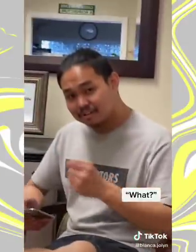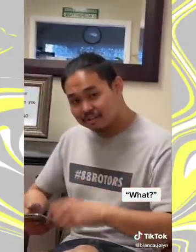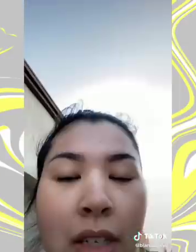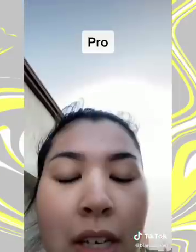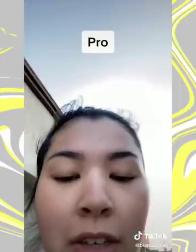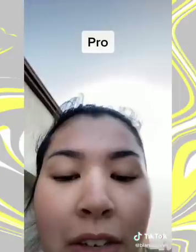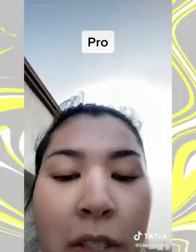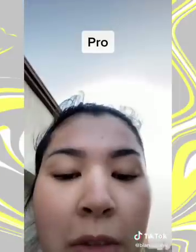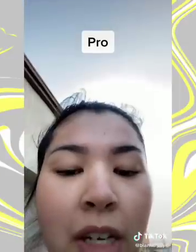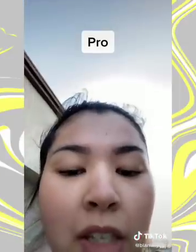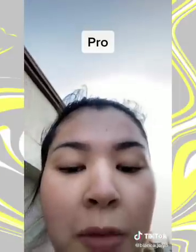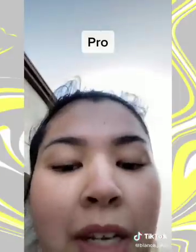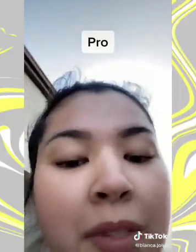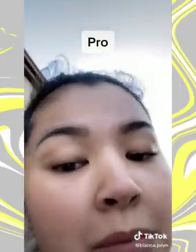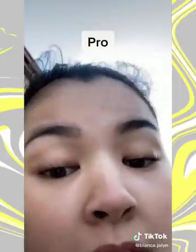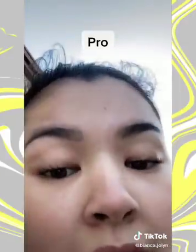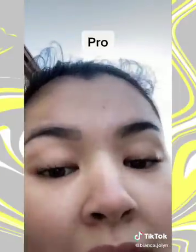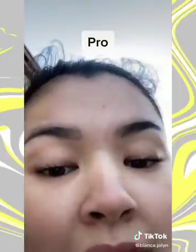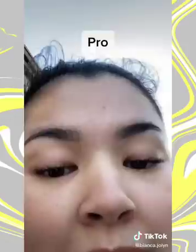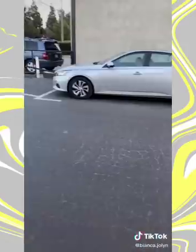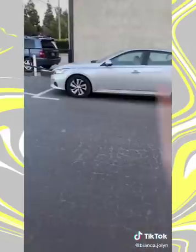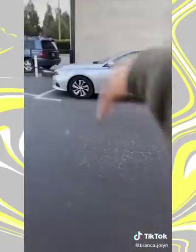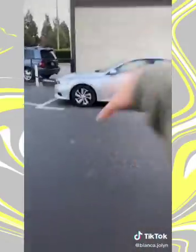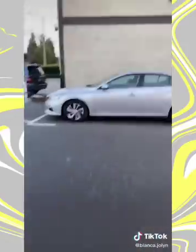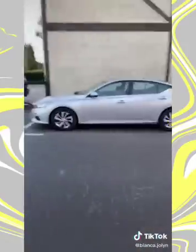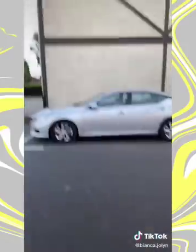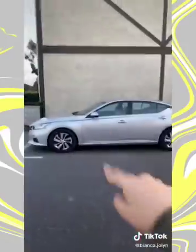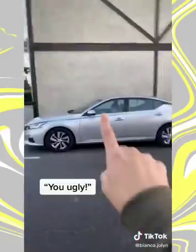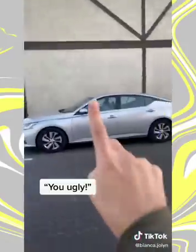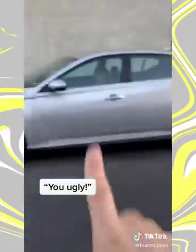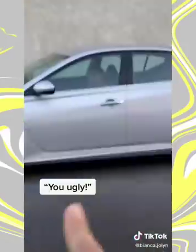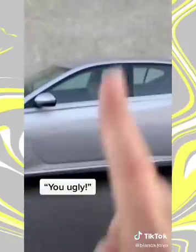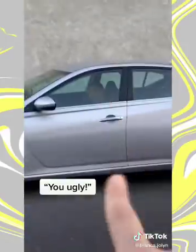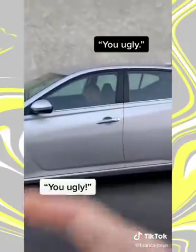I don't have to run all the way up to him to talk to him. Too ugly.